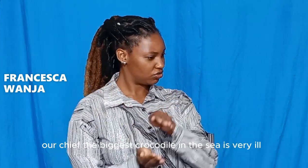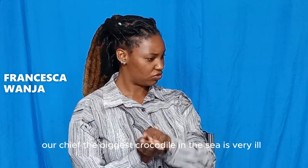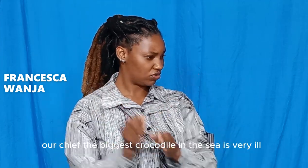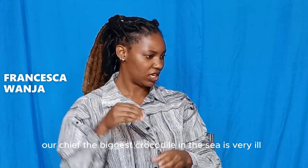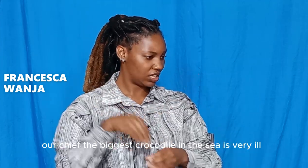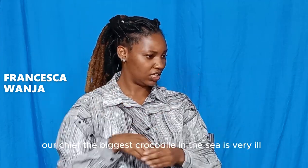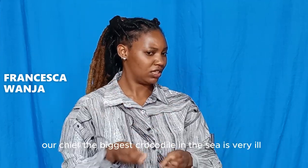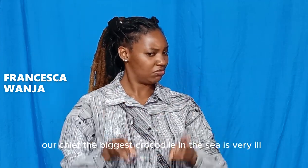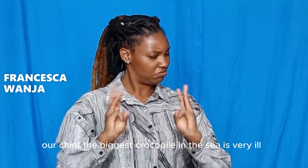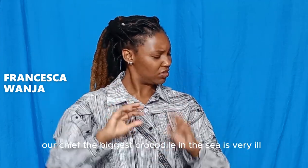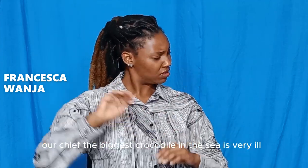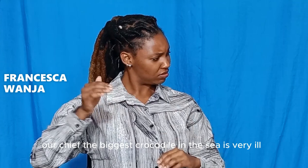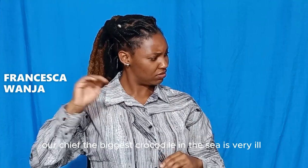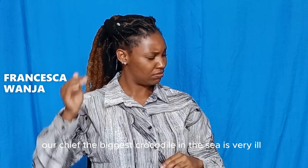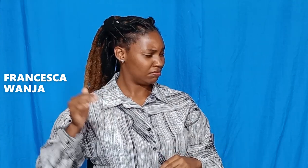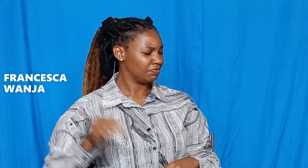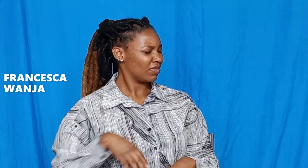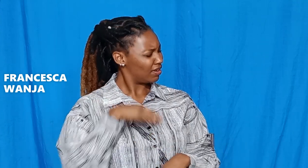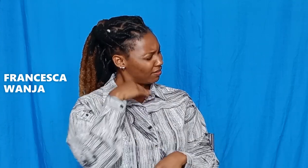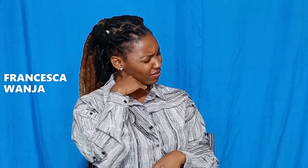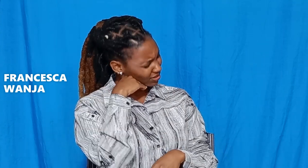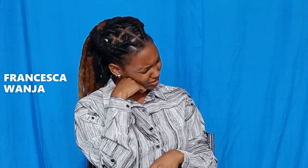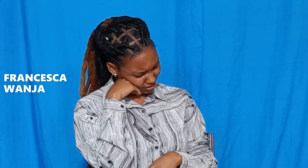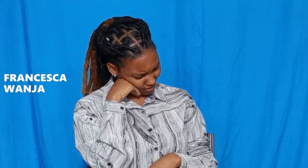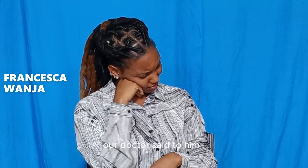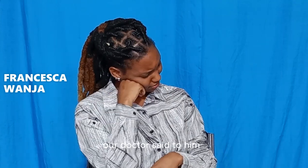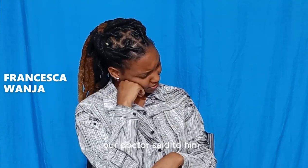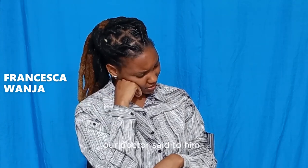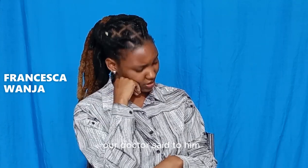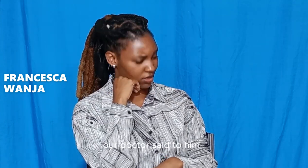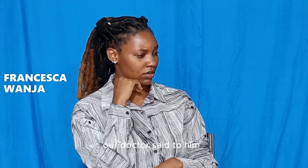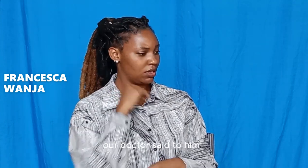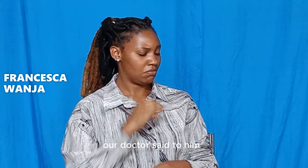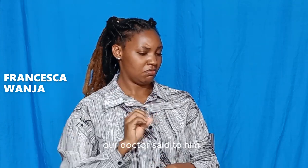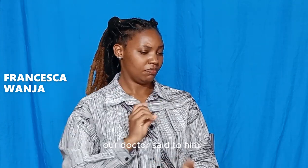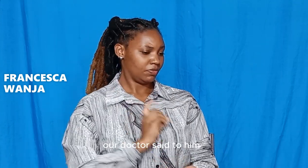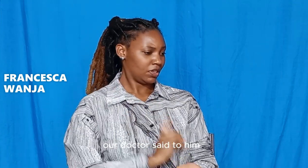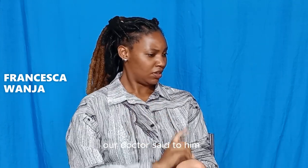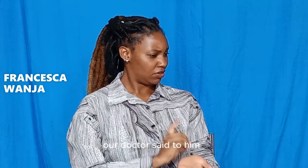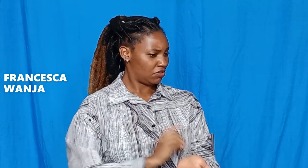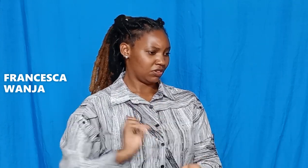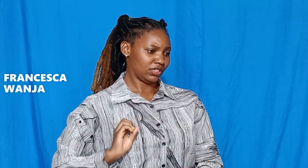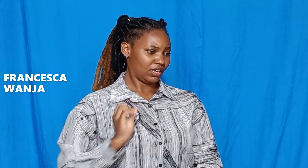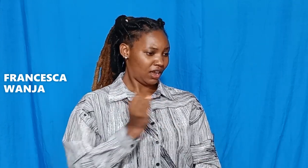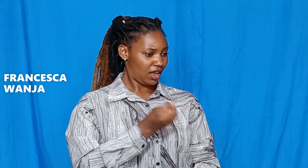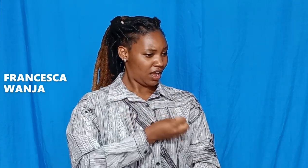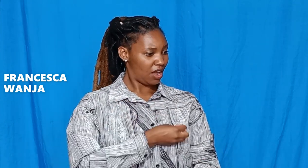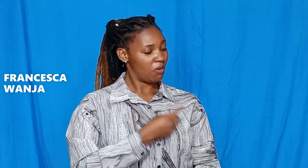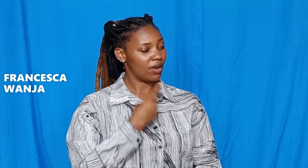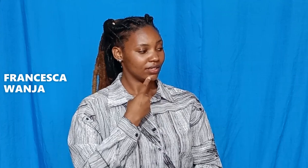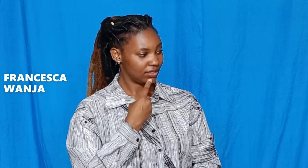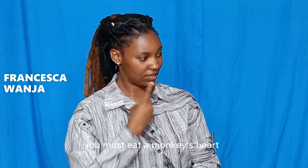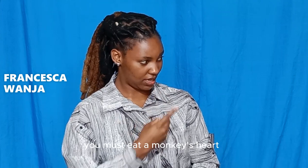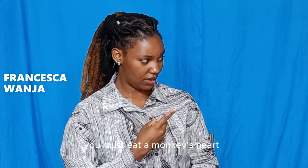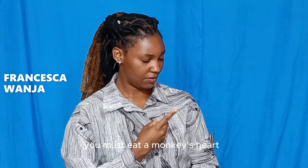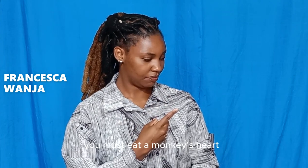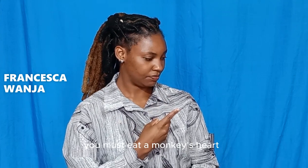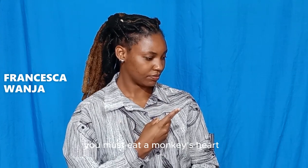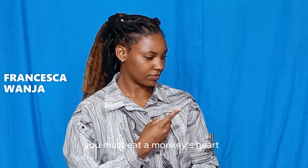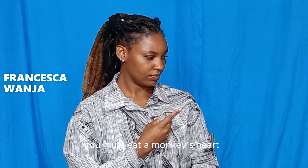is very ill. Our doctor said to him, You must eat a